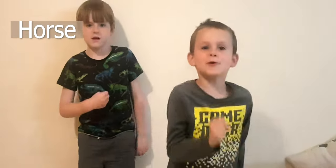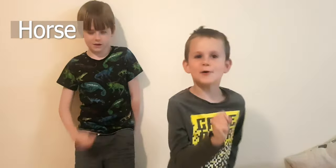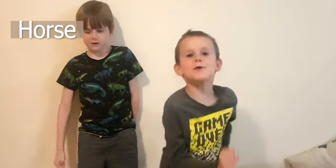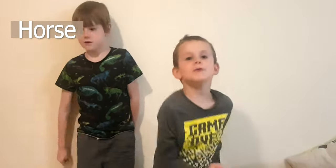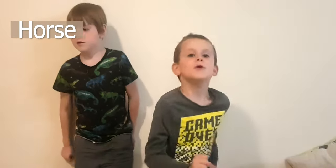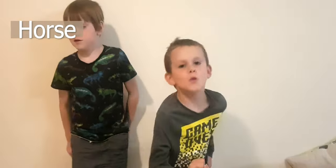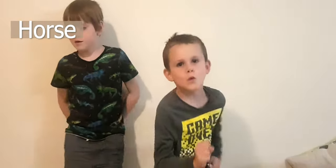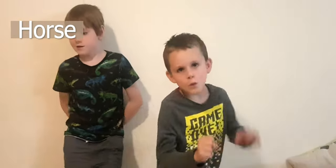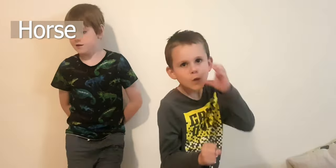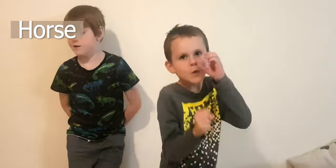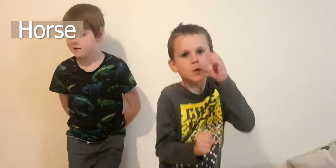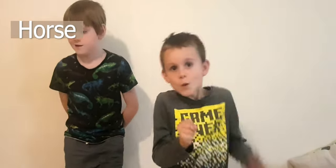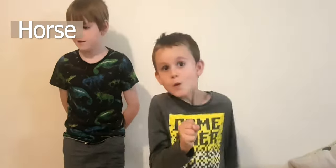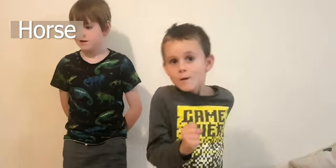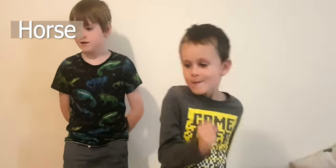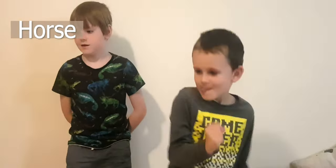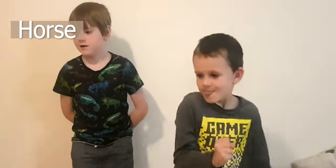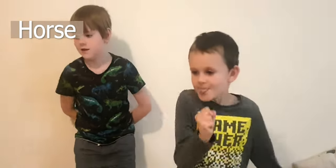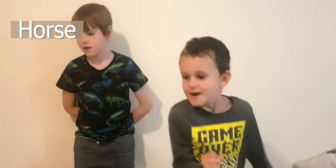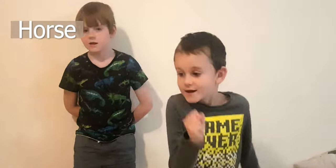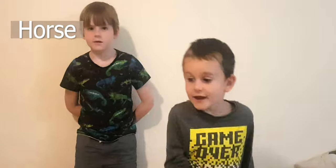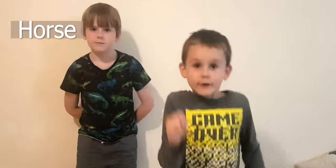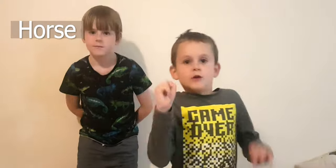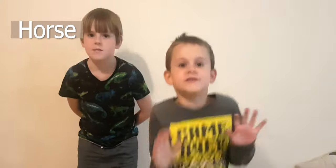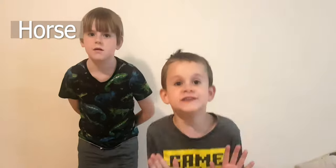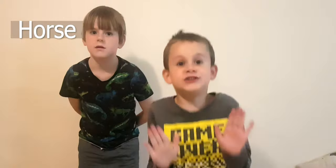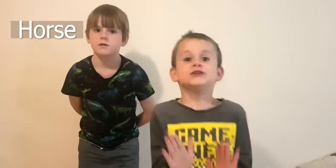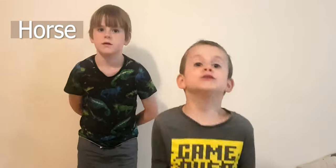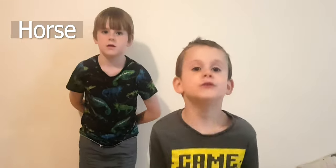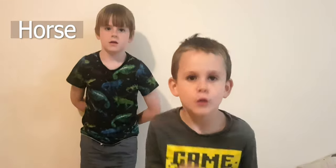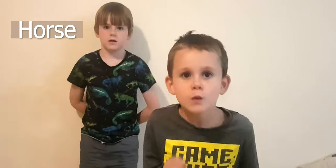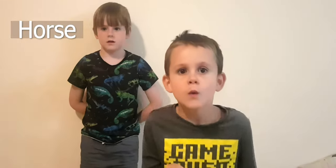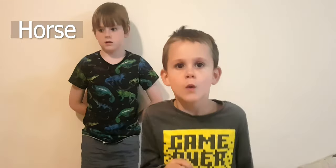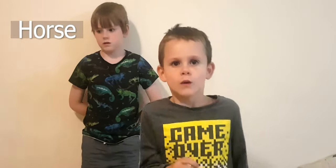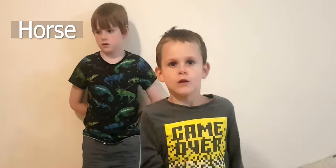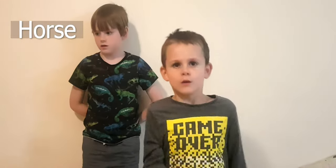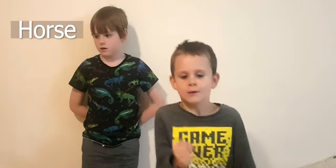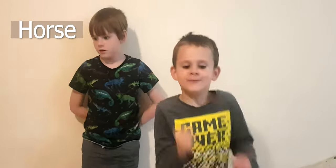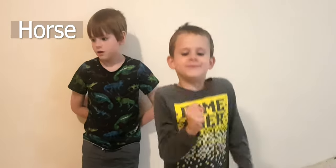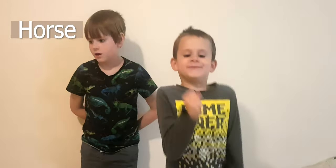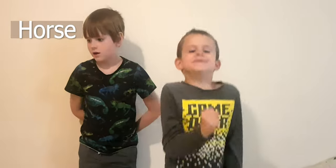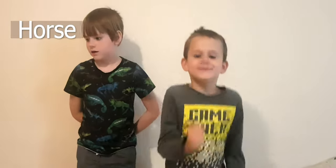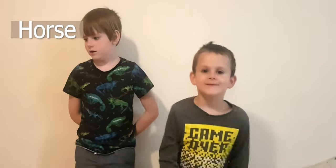Good, that's the horse. And do you remember